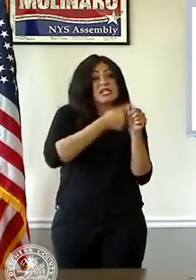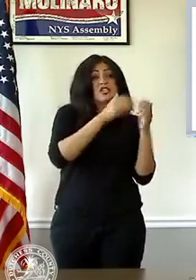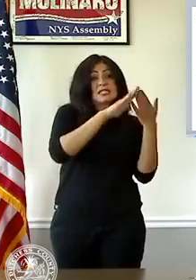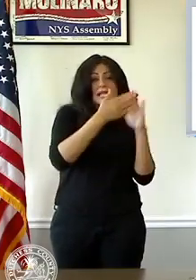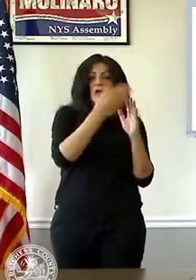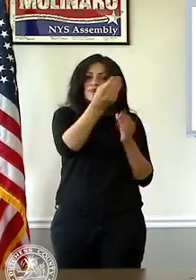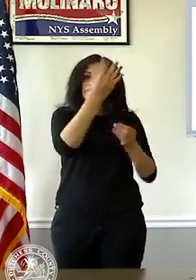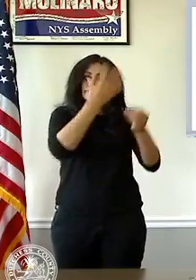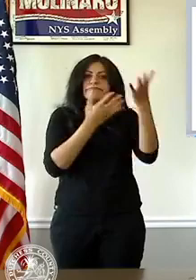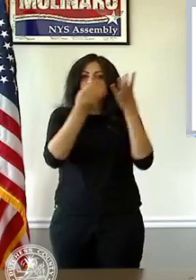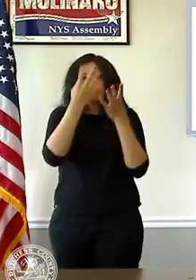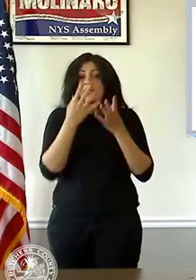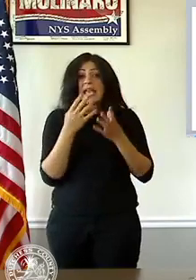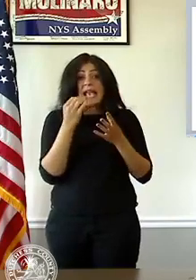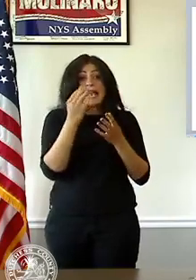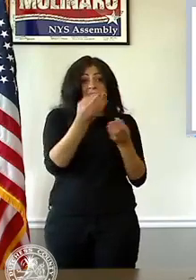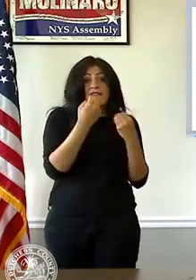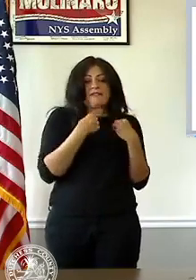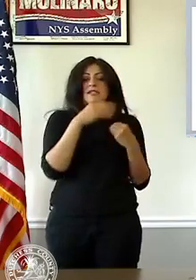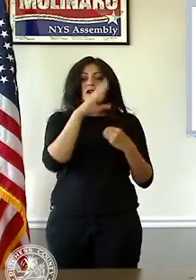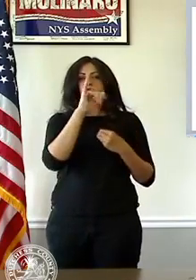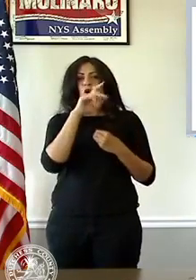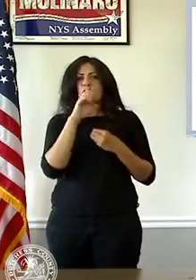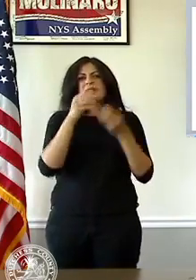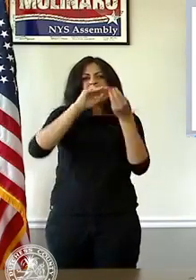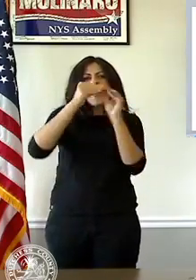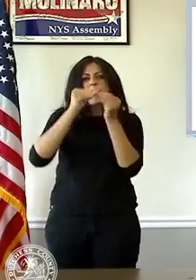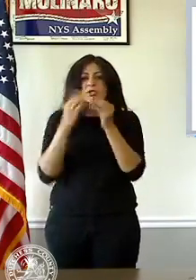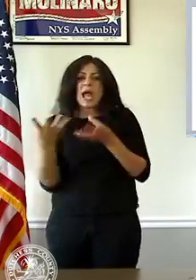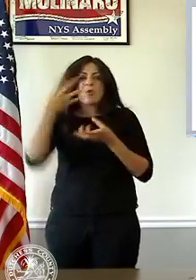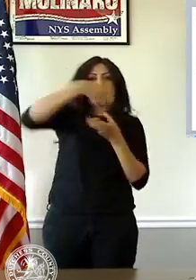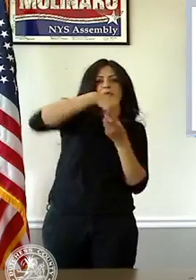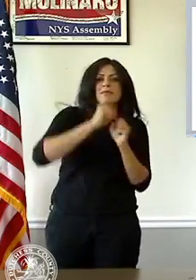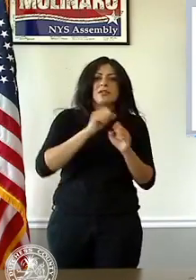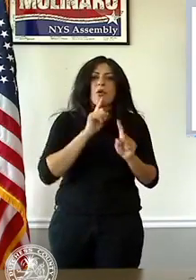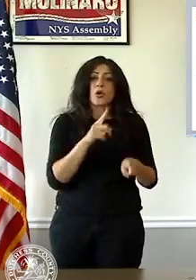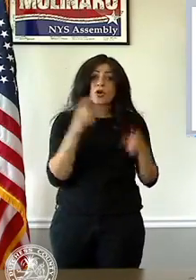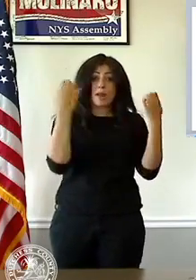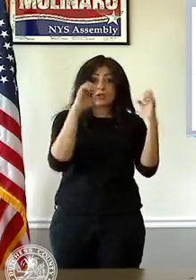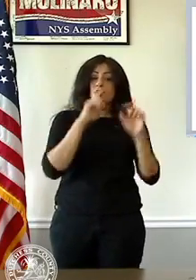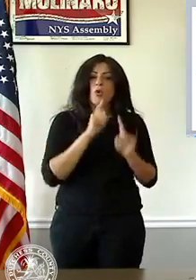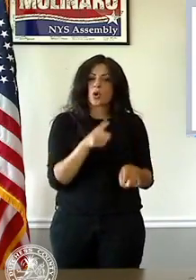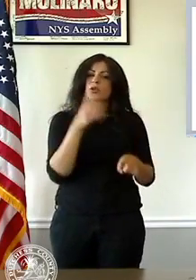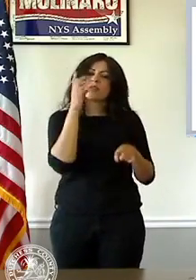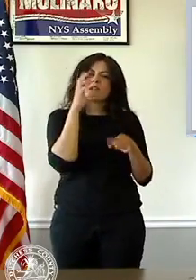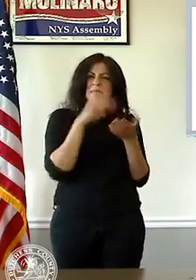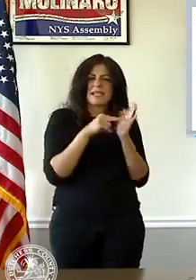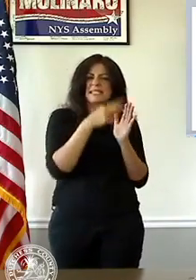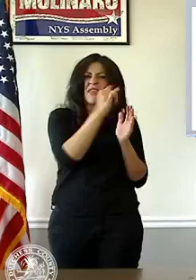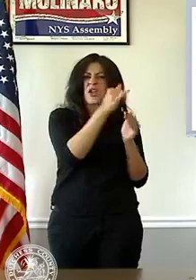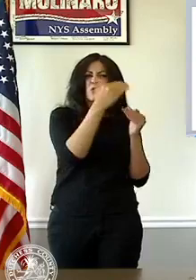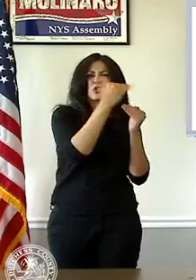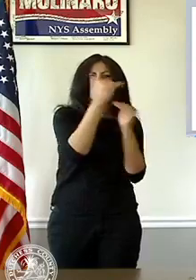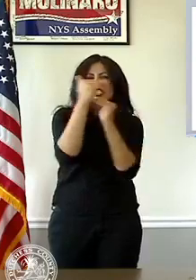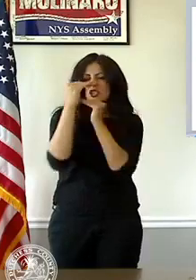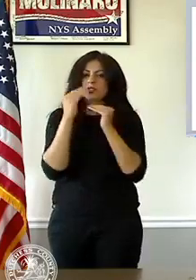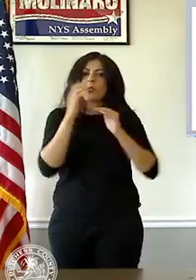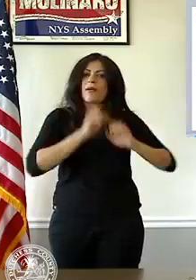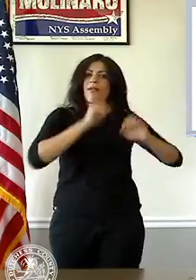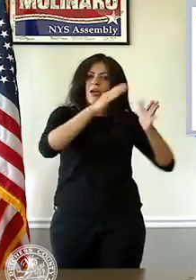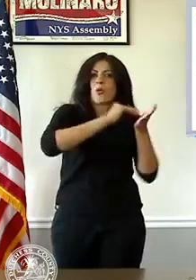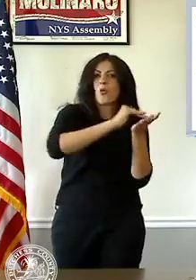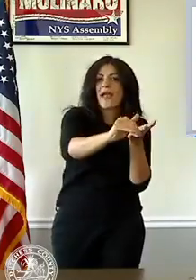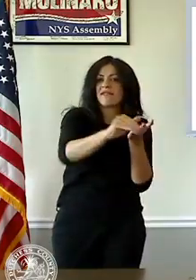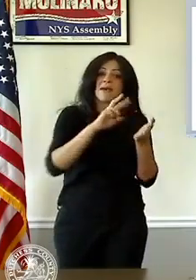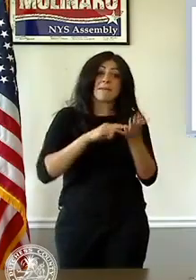codes, we'll include them in an emergency order, and I will seek to waive those restrictions so that municipalities can allow that to